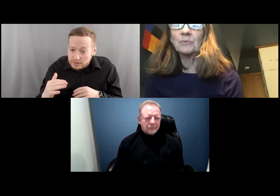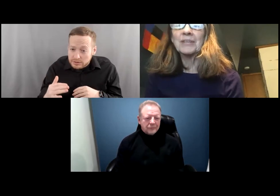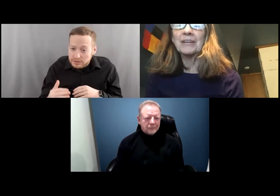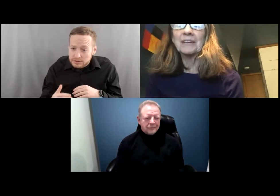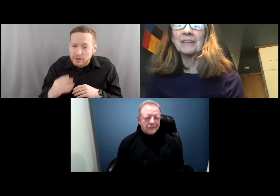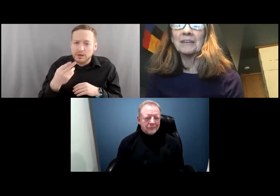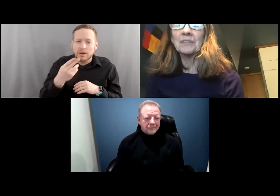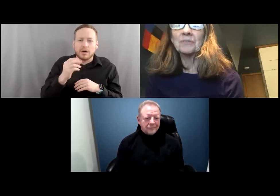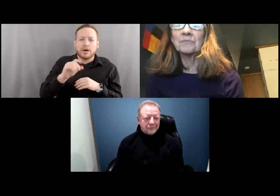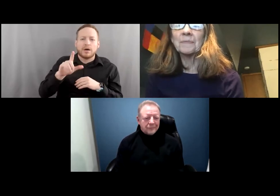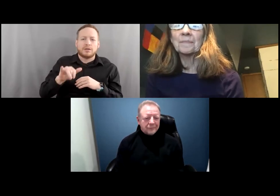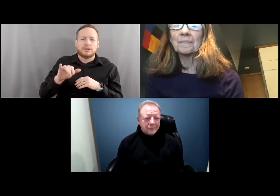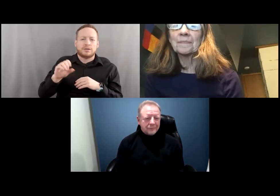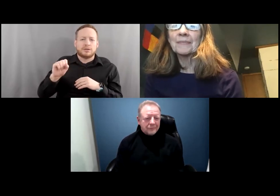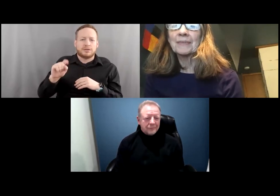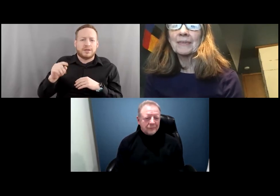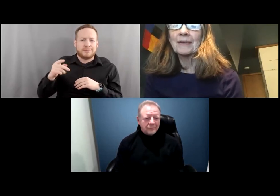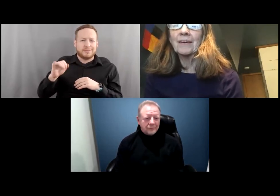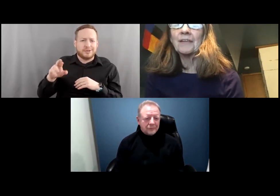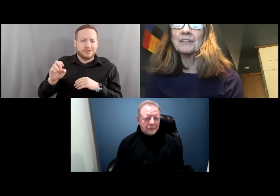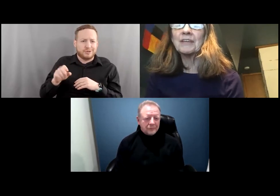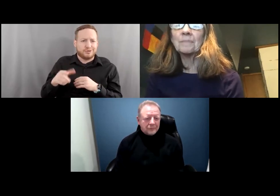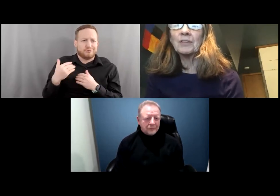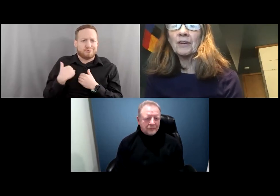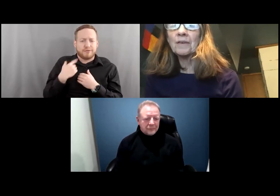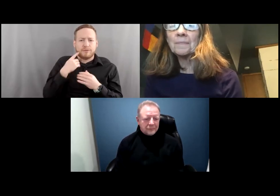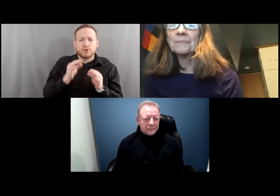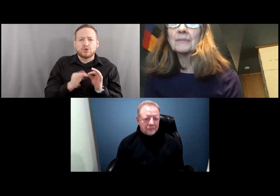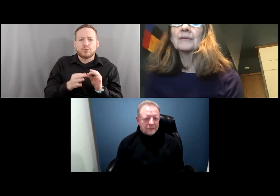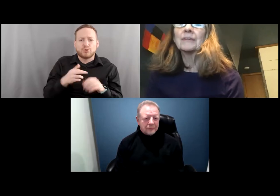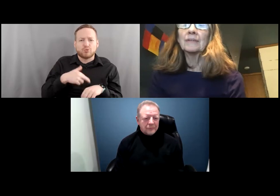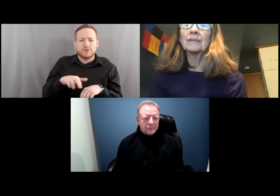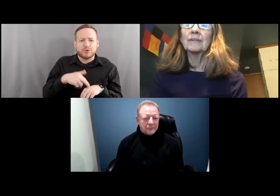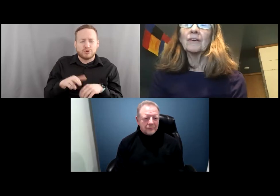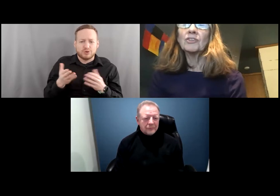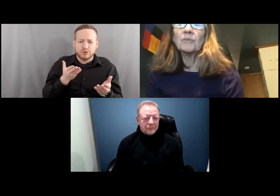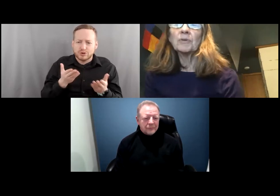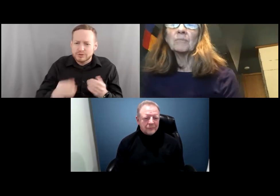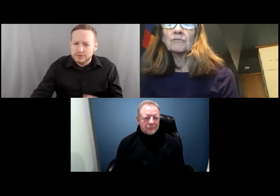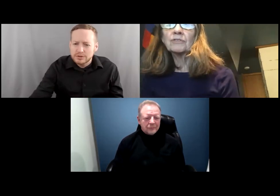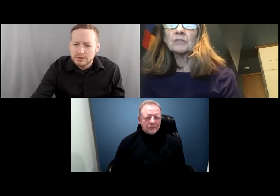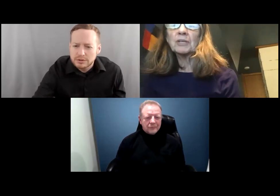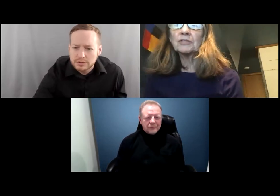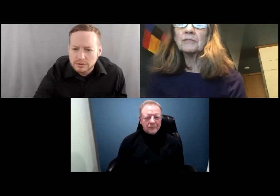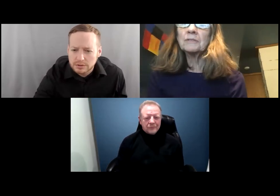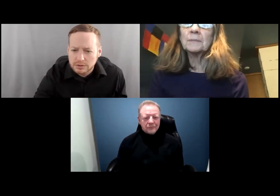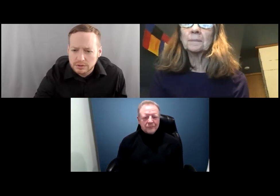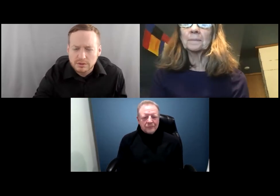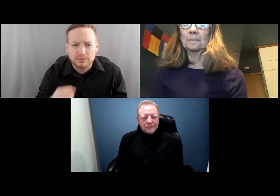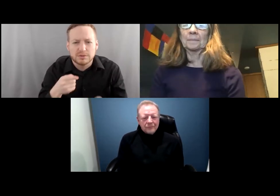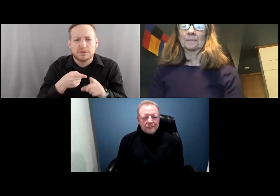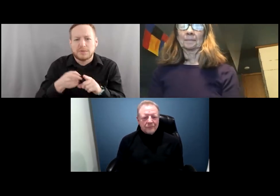And we have Holly St. Pierre, our interpreter referral